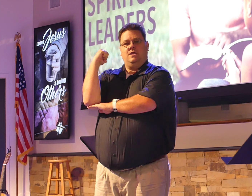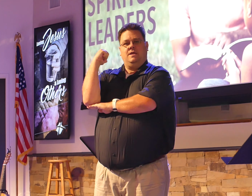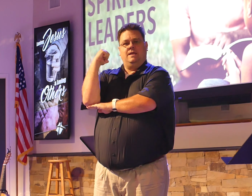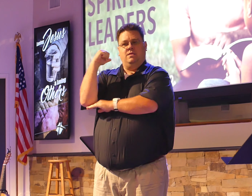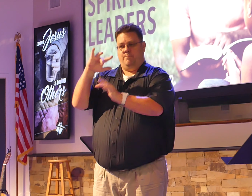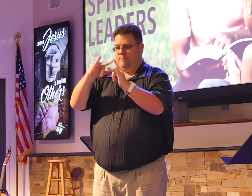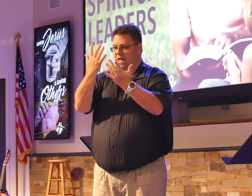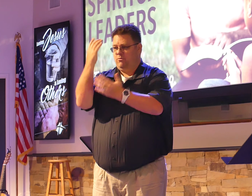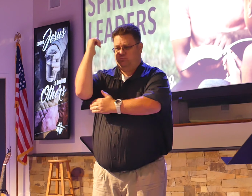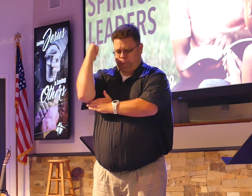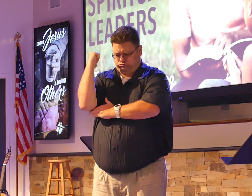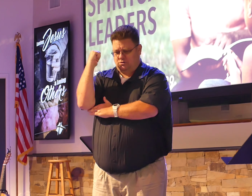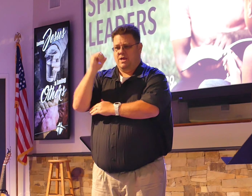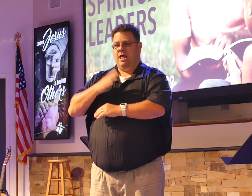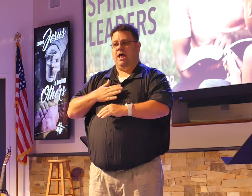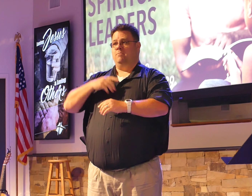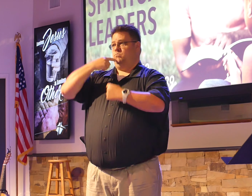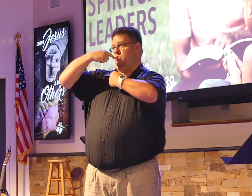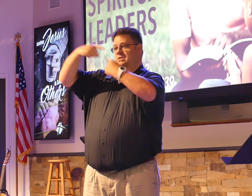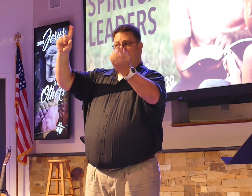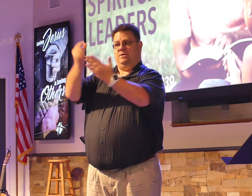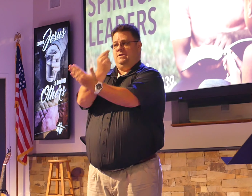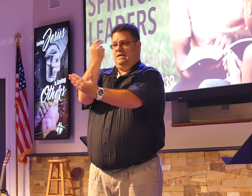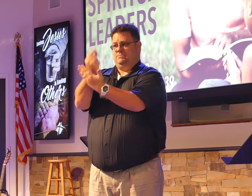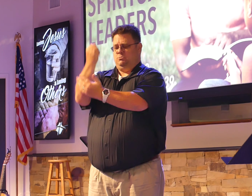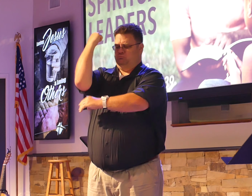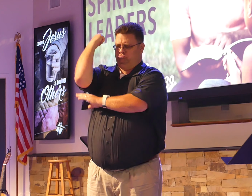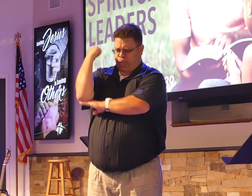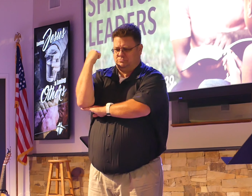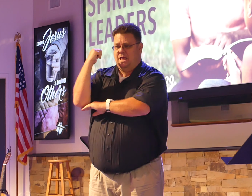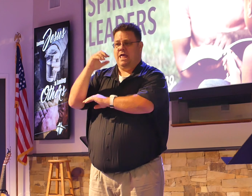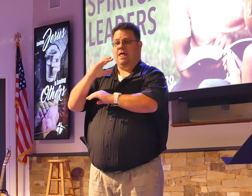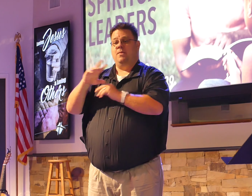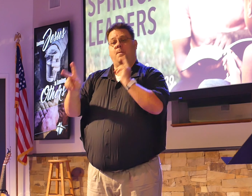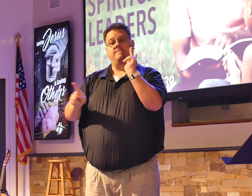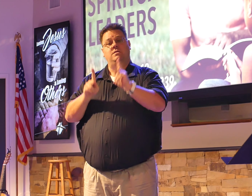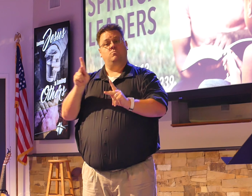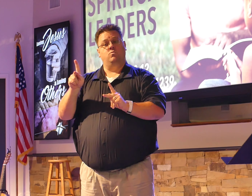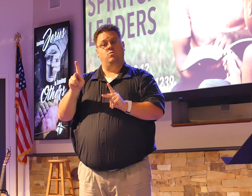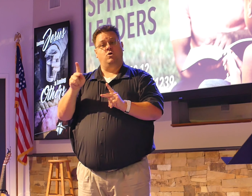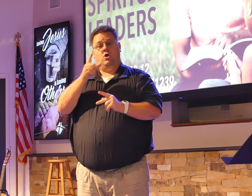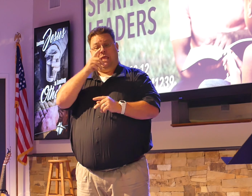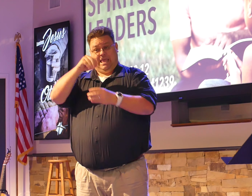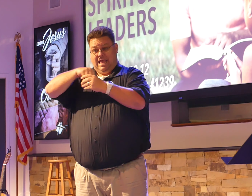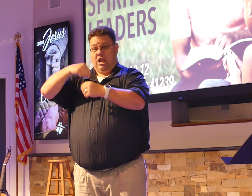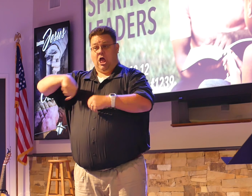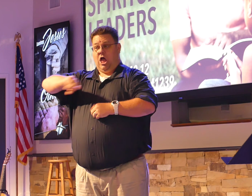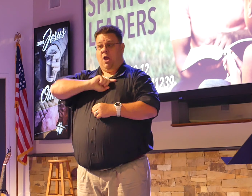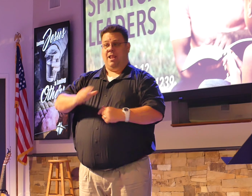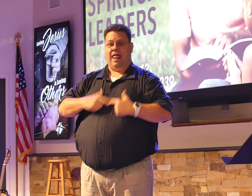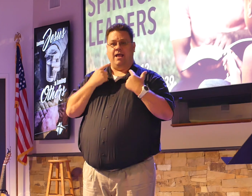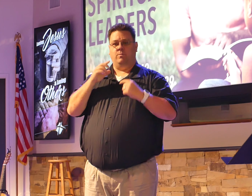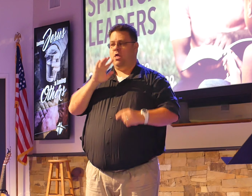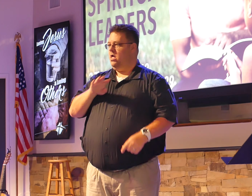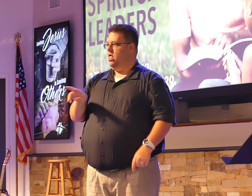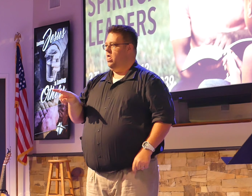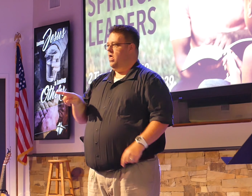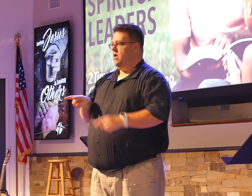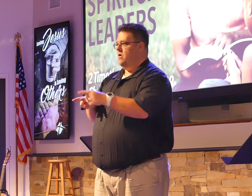Bible and in regards to proclaiming the gospel of Jesus Christ. There are people in our lives that we can look at and say, wow, they have been faithful. They